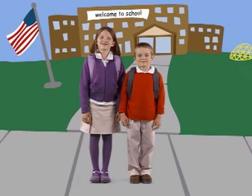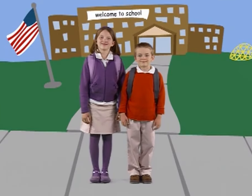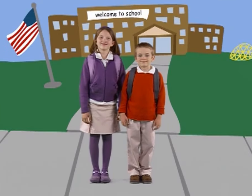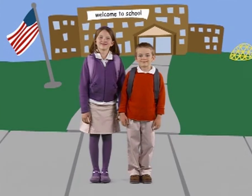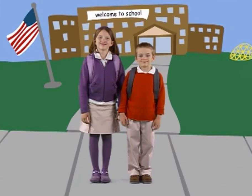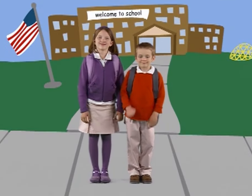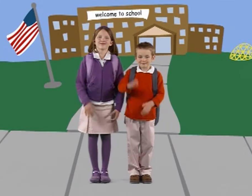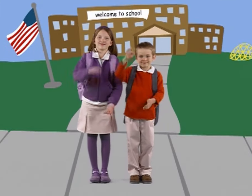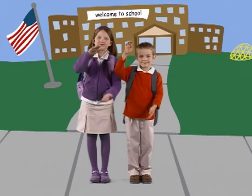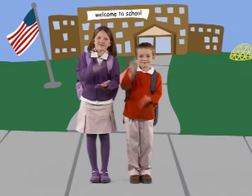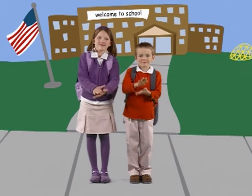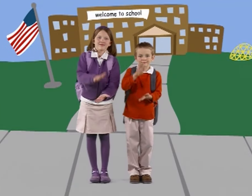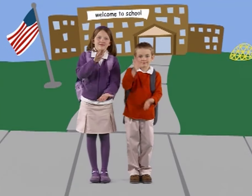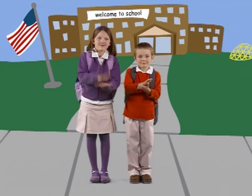Welcome to school.